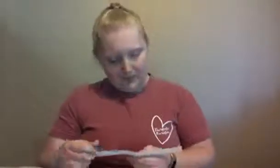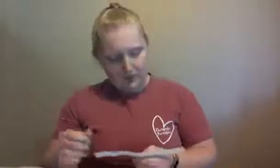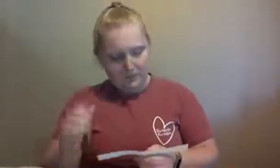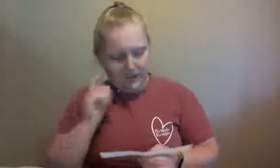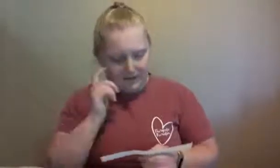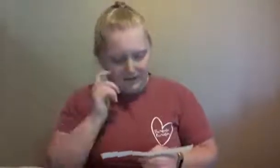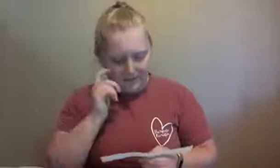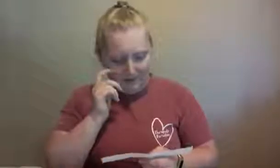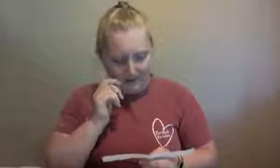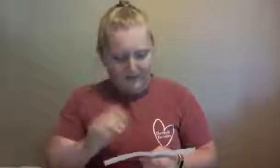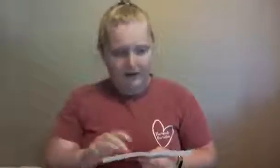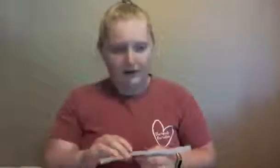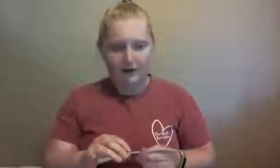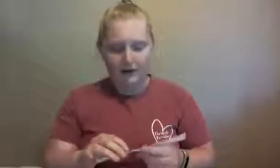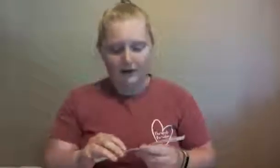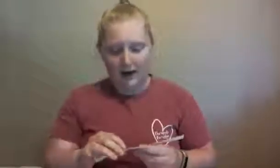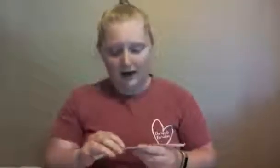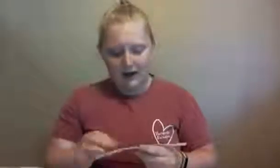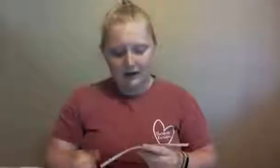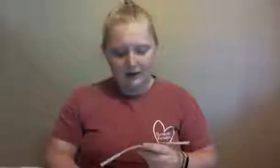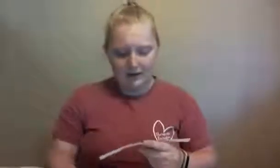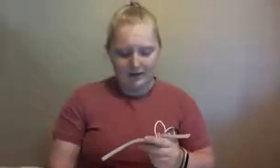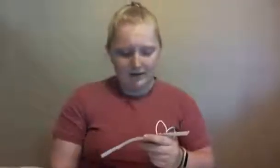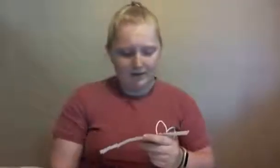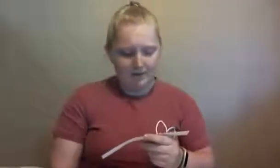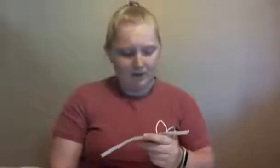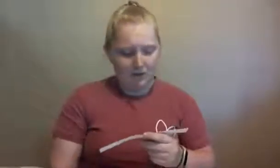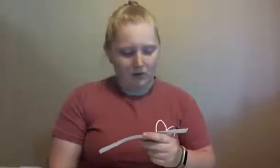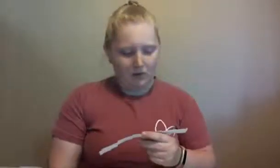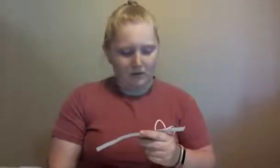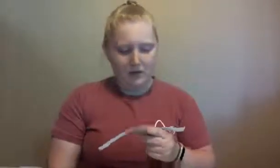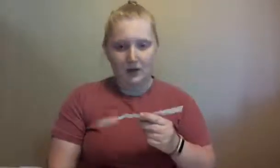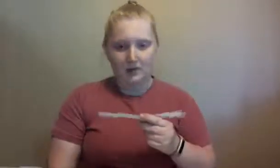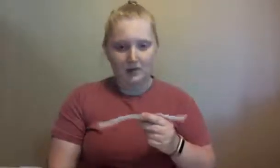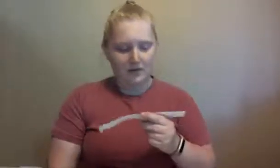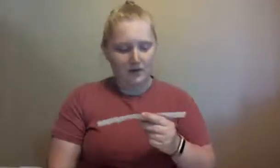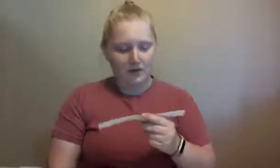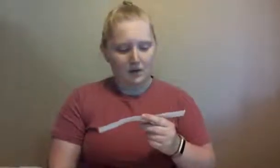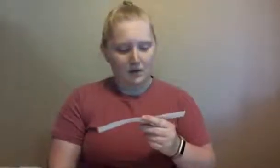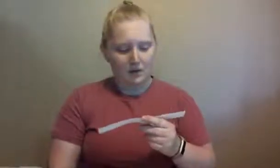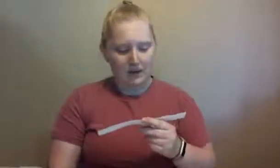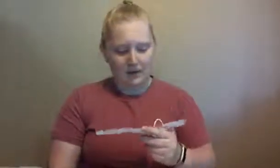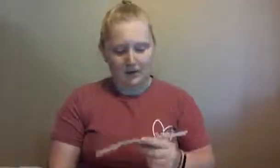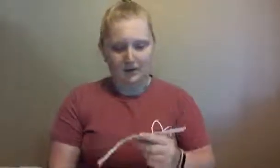You might see me racing around your track on your TV, or jumping jumps, and racing